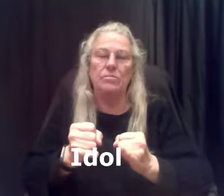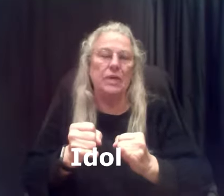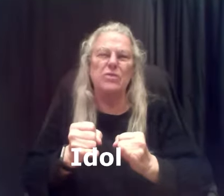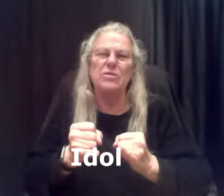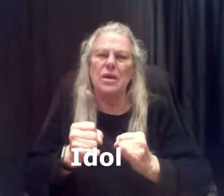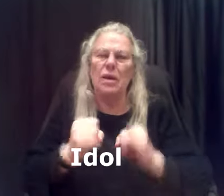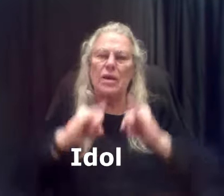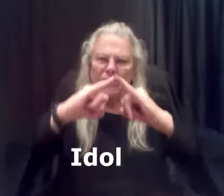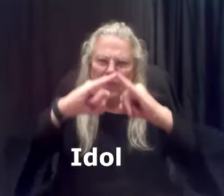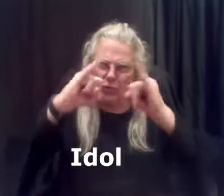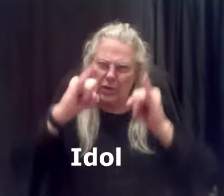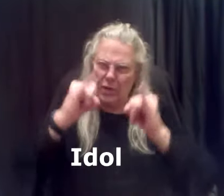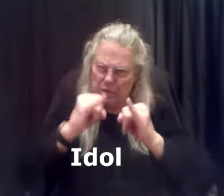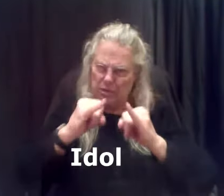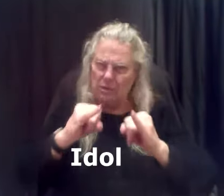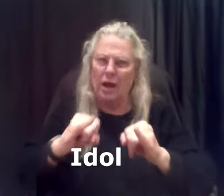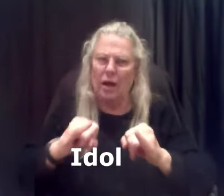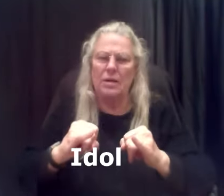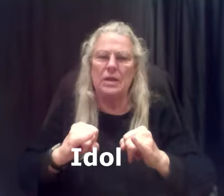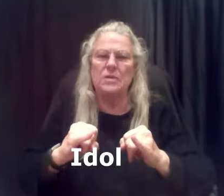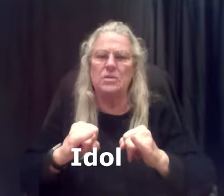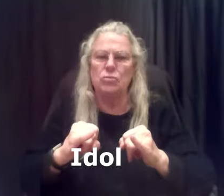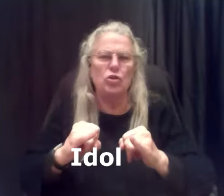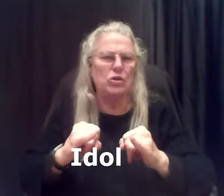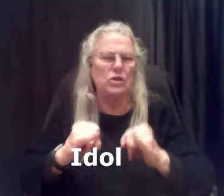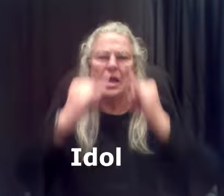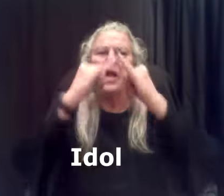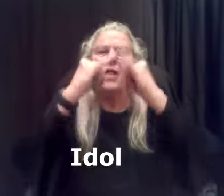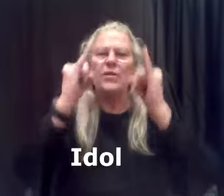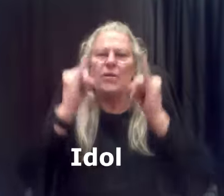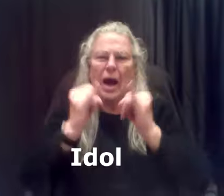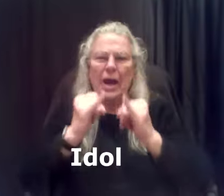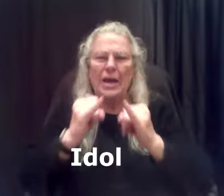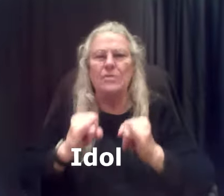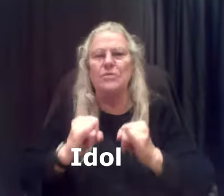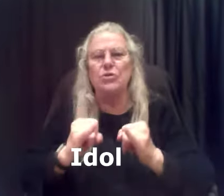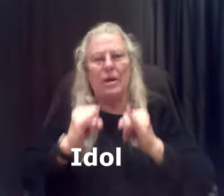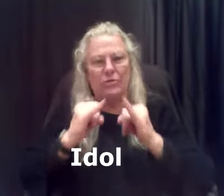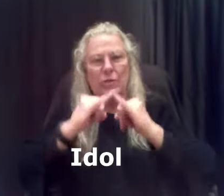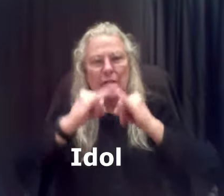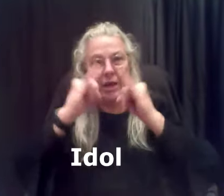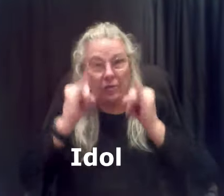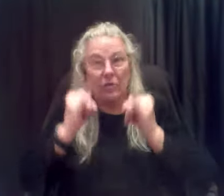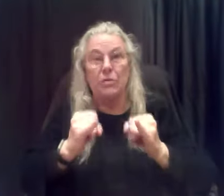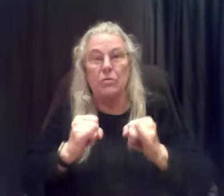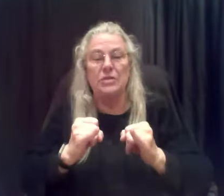you see a lot of figurines in some churches. They're idols. You have to be careful of those things.